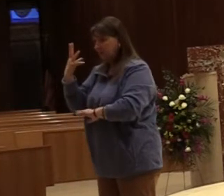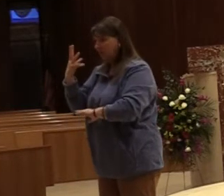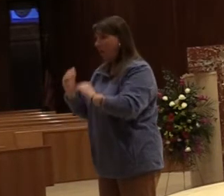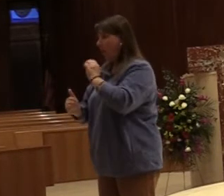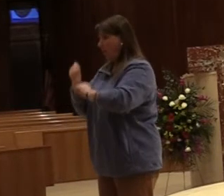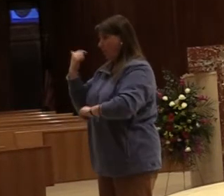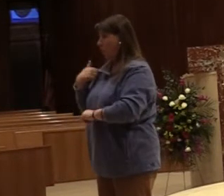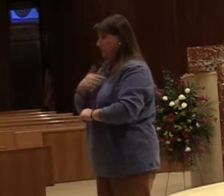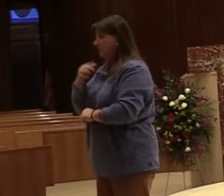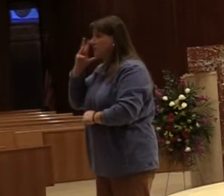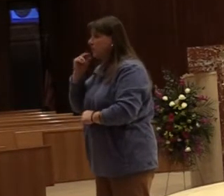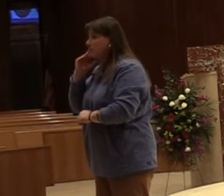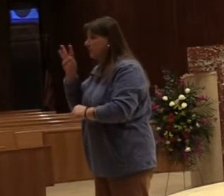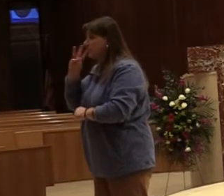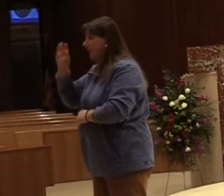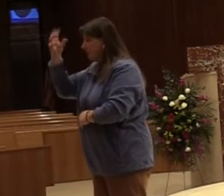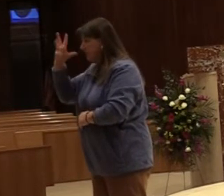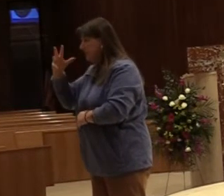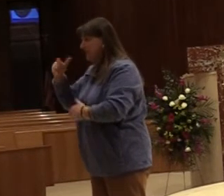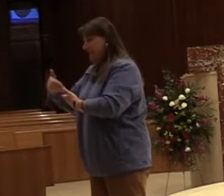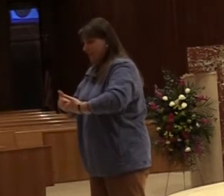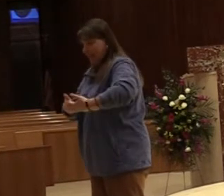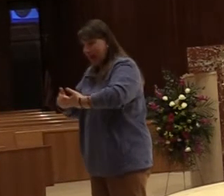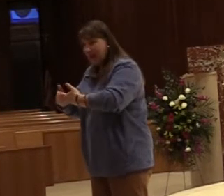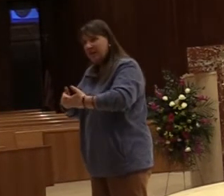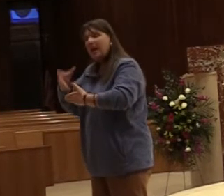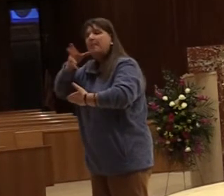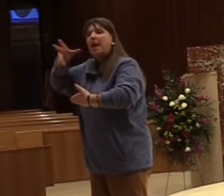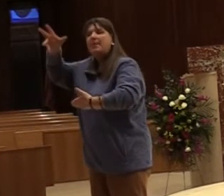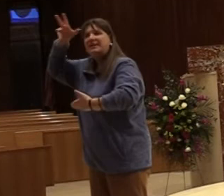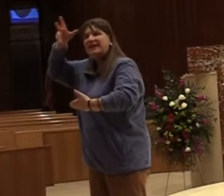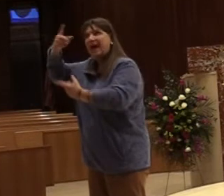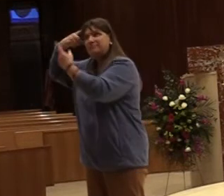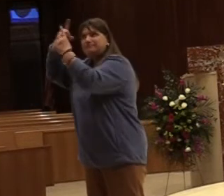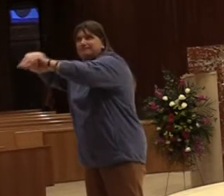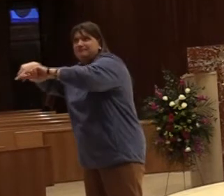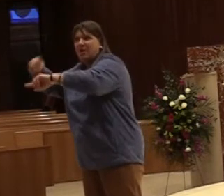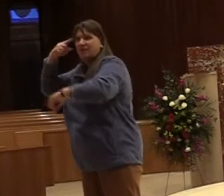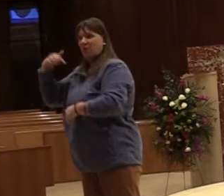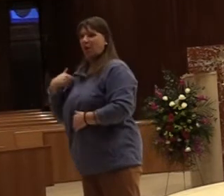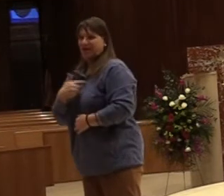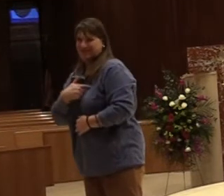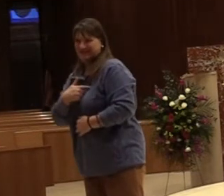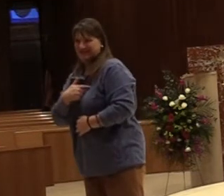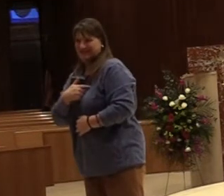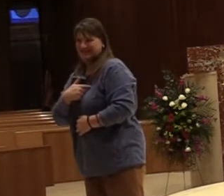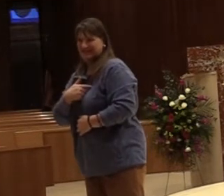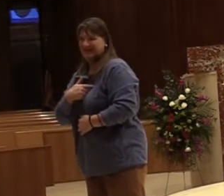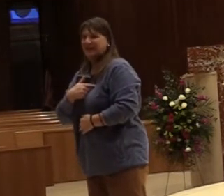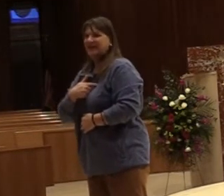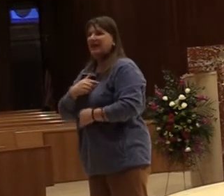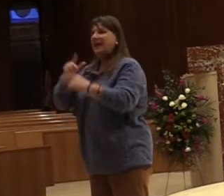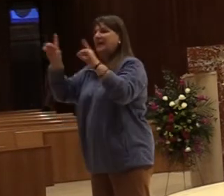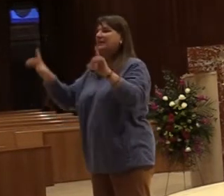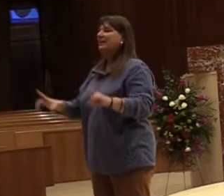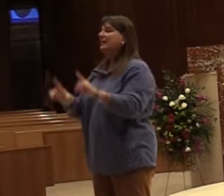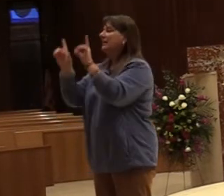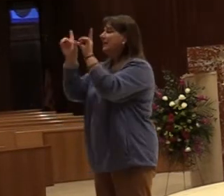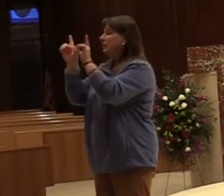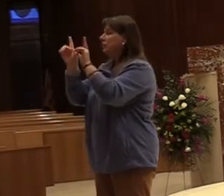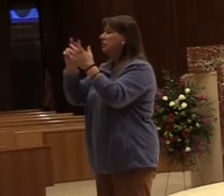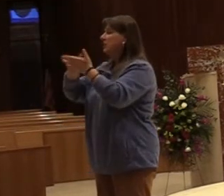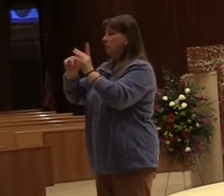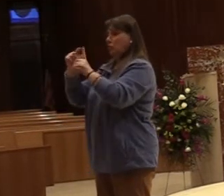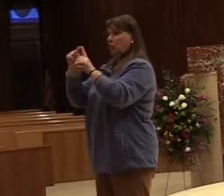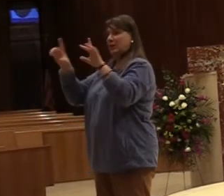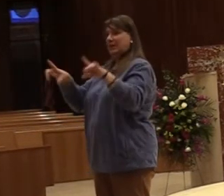it's important when we renew our baptismal promises, we really do need our consent there. That liturgy means work done on behalf